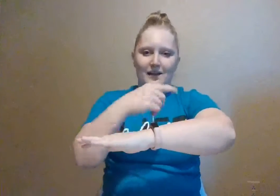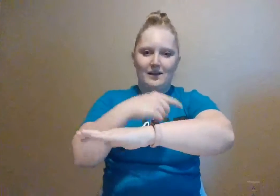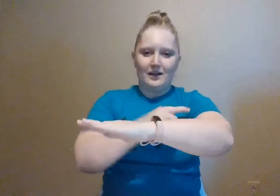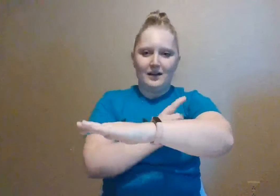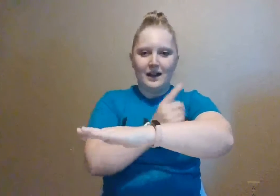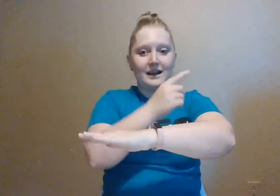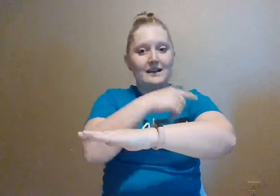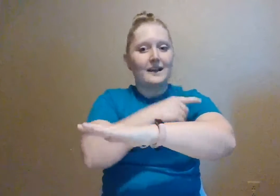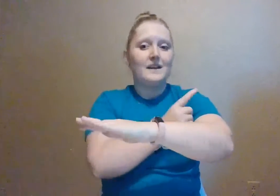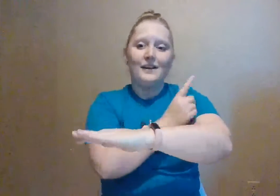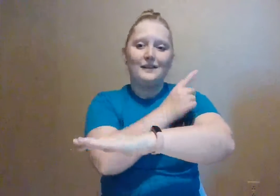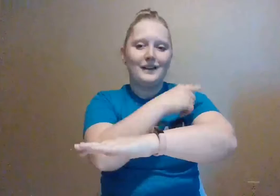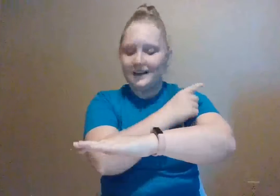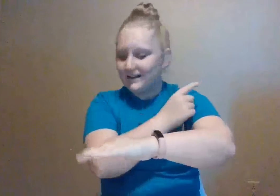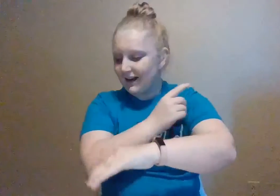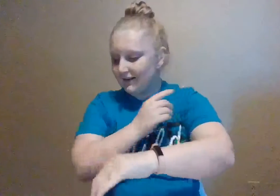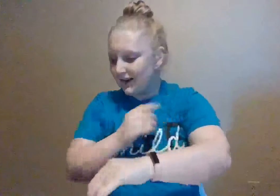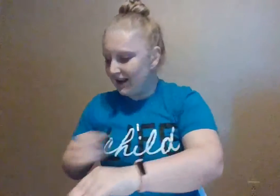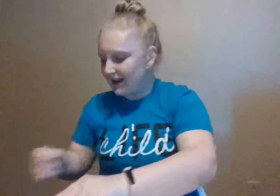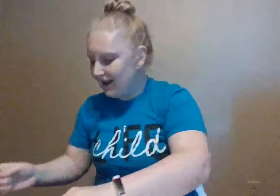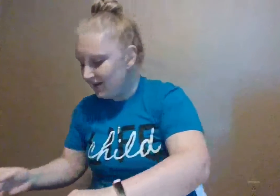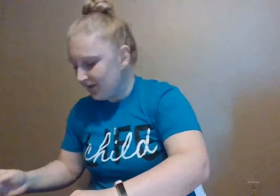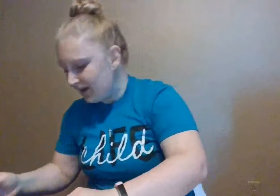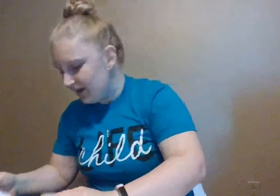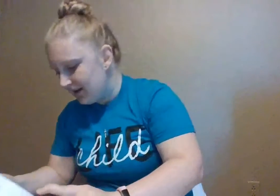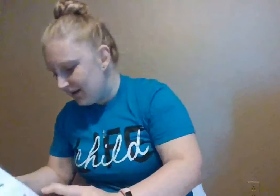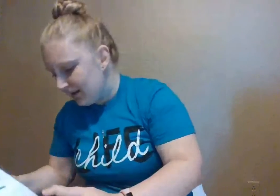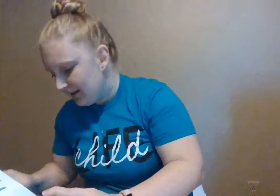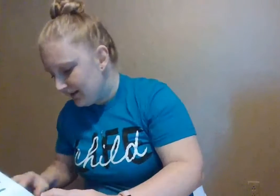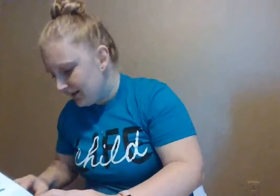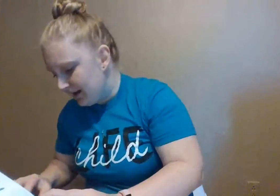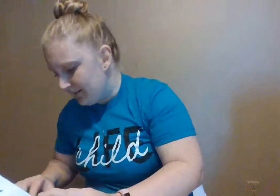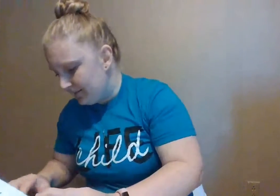then your other hand is like the dolphin diving in and out of it. Let's see.